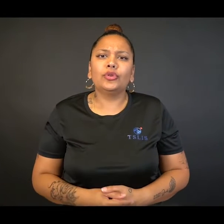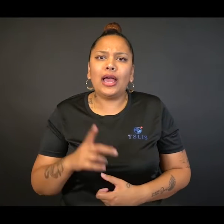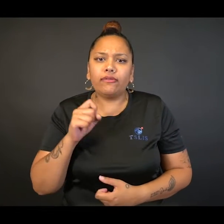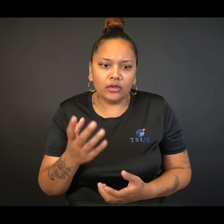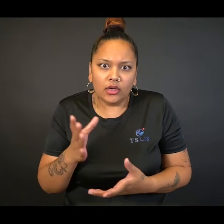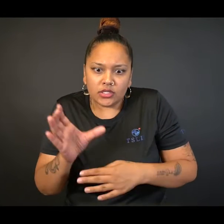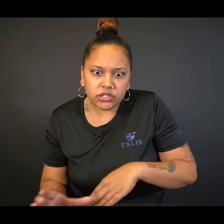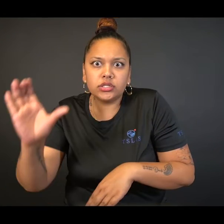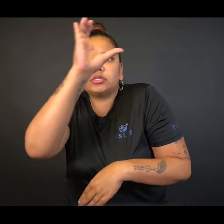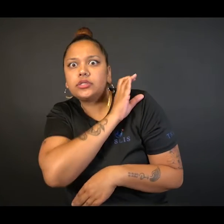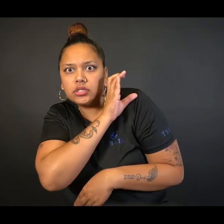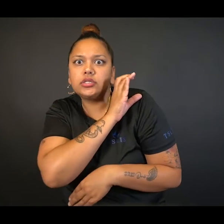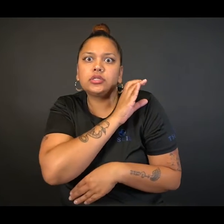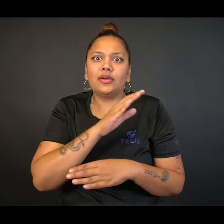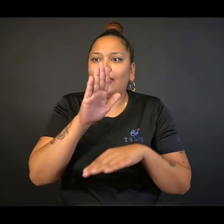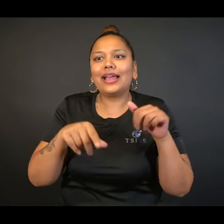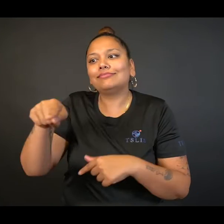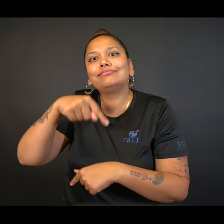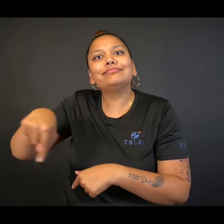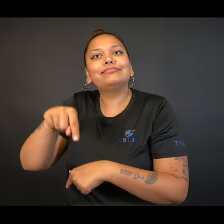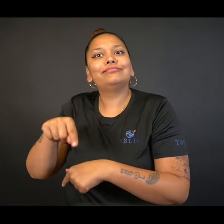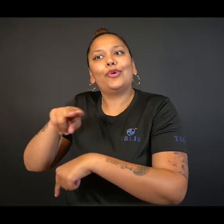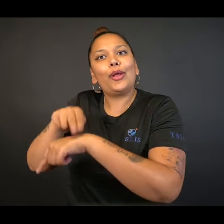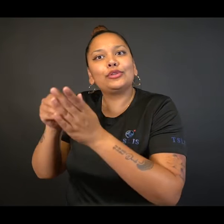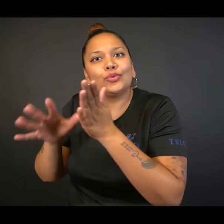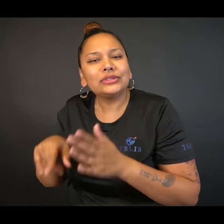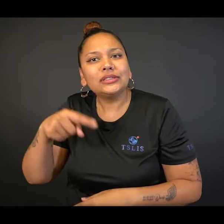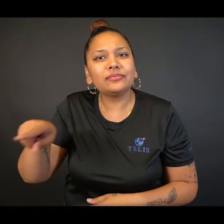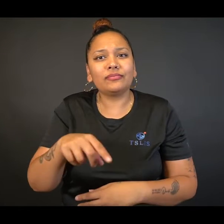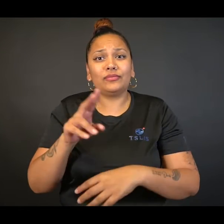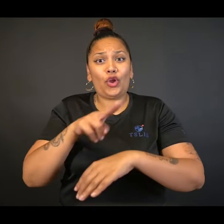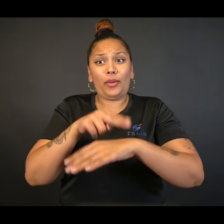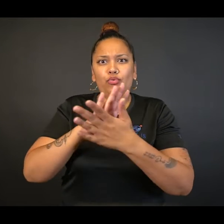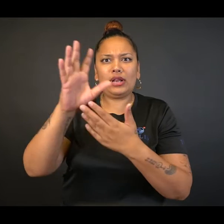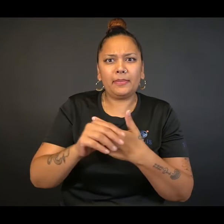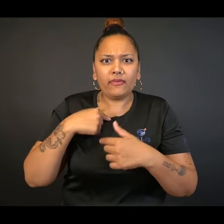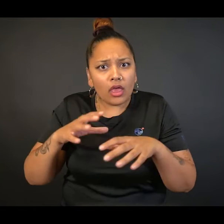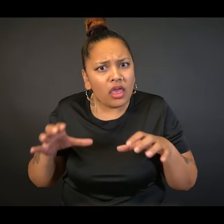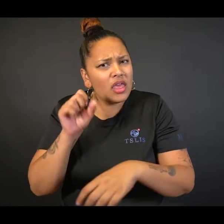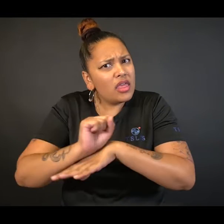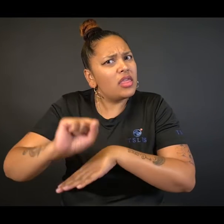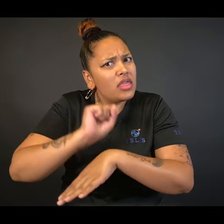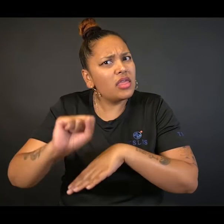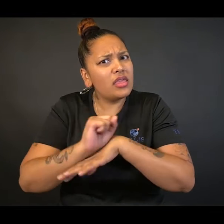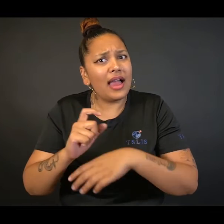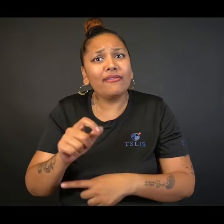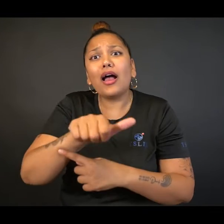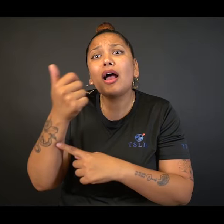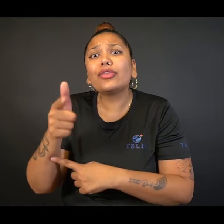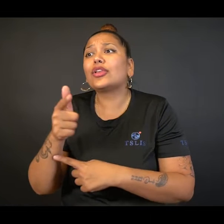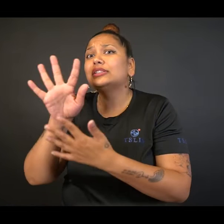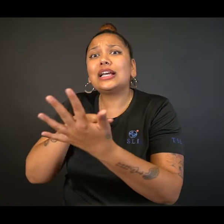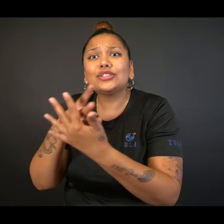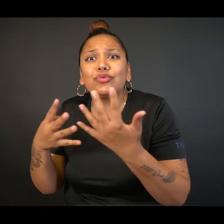at school and follow like a normal curriculum, it means you're going to have to cut your social activity. You will have to